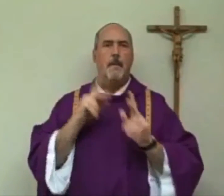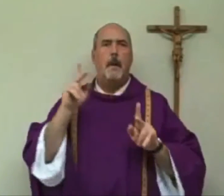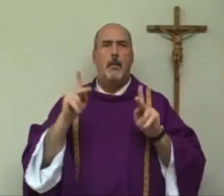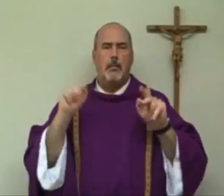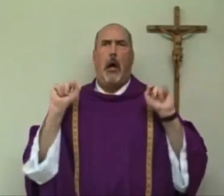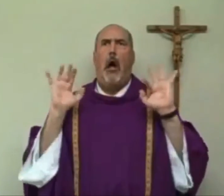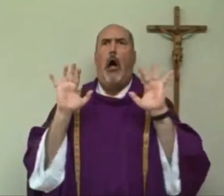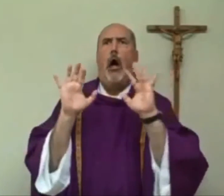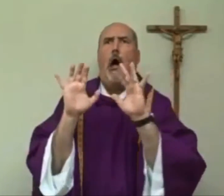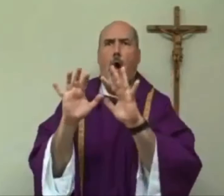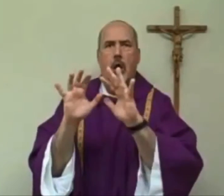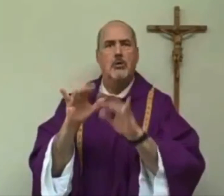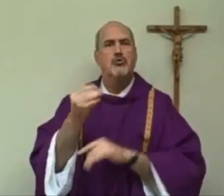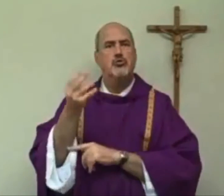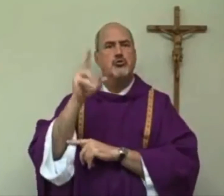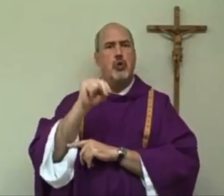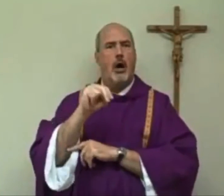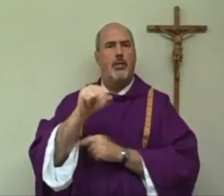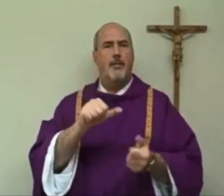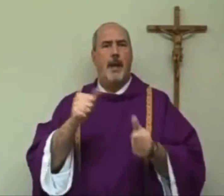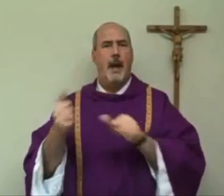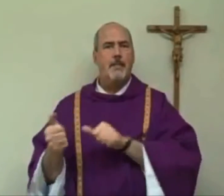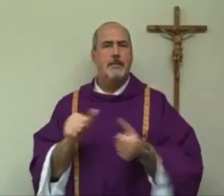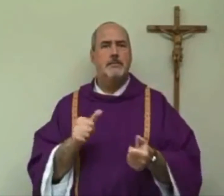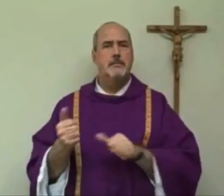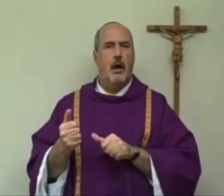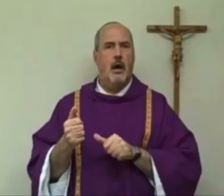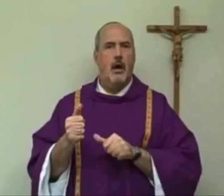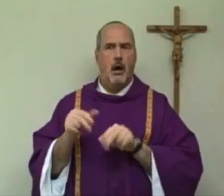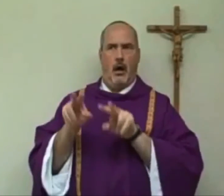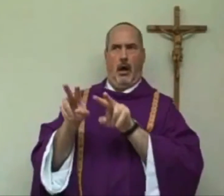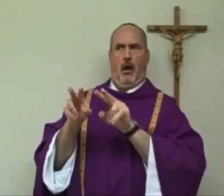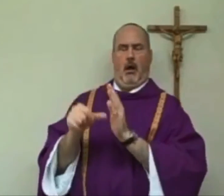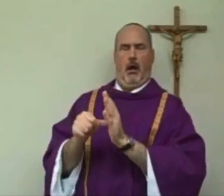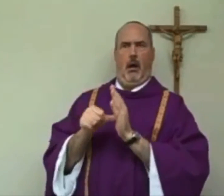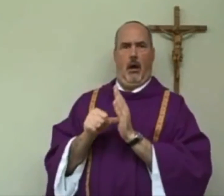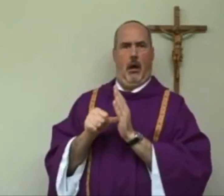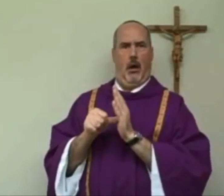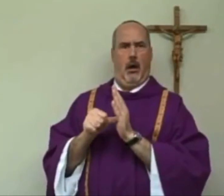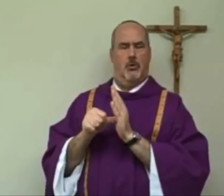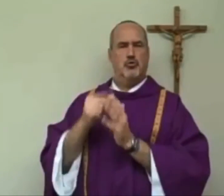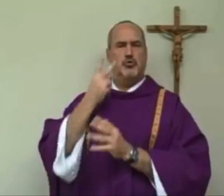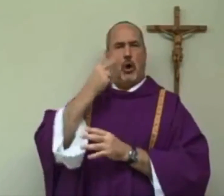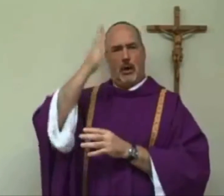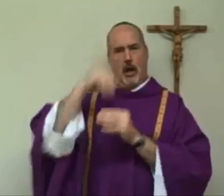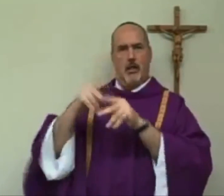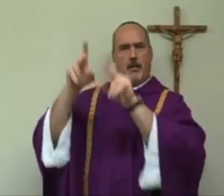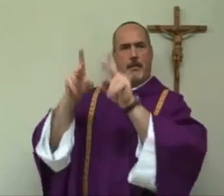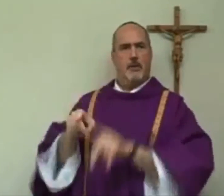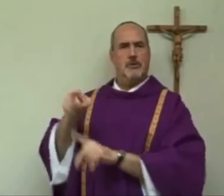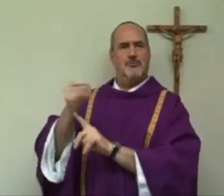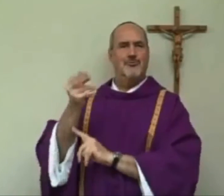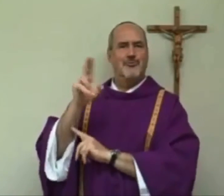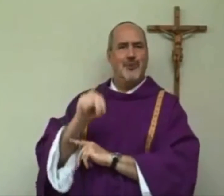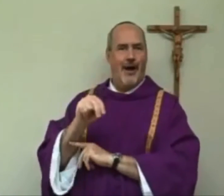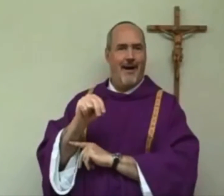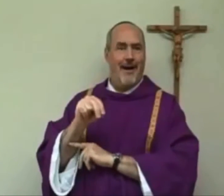Today's gospel gives us a great example of that. How people gathered around John the Baptist and were so impressed by how they could